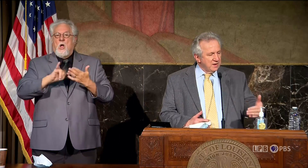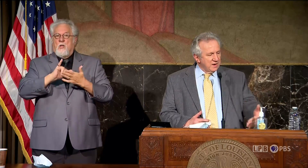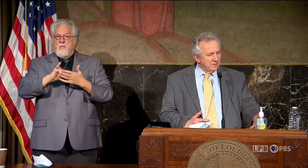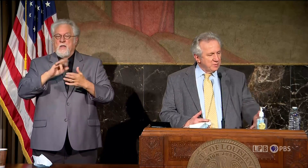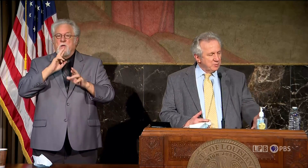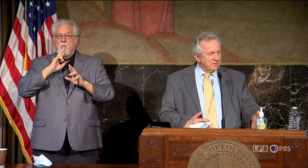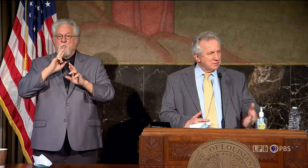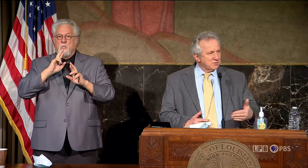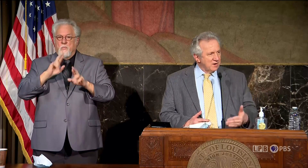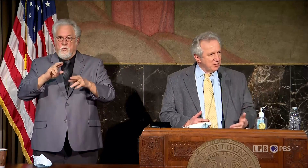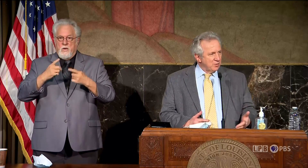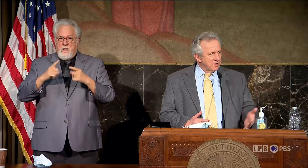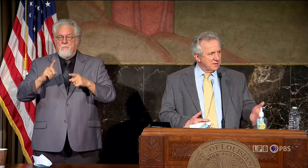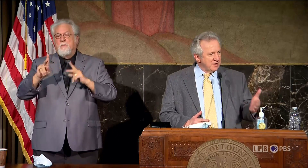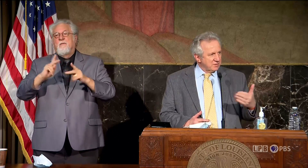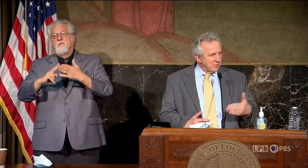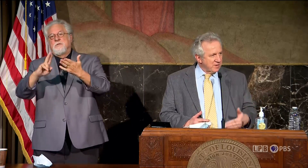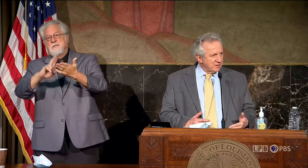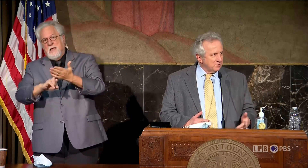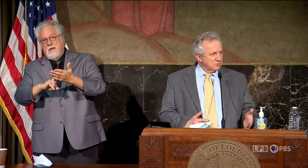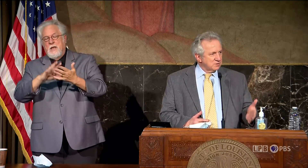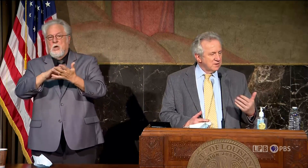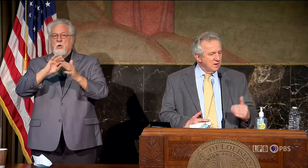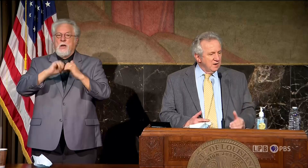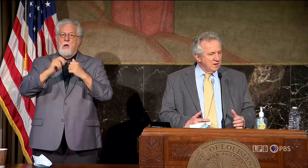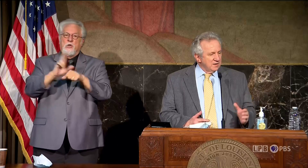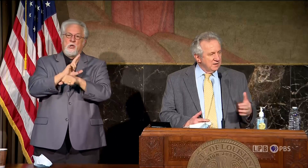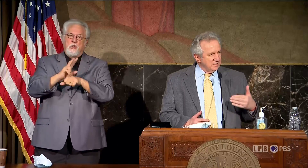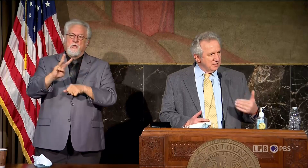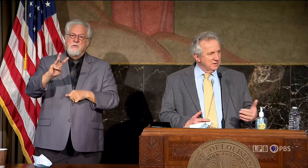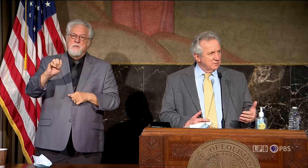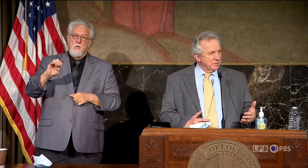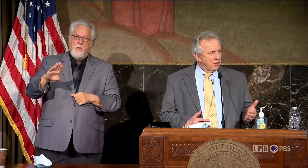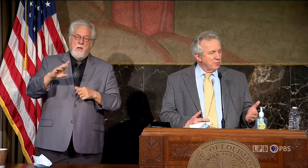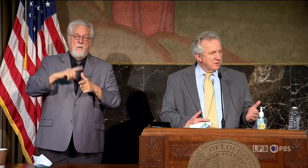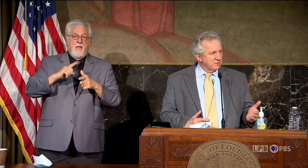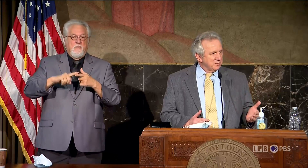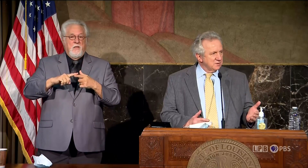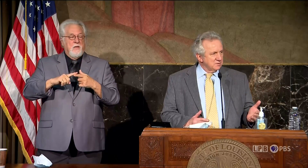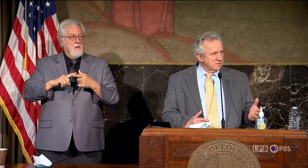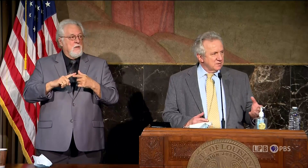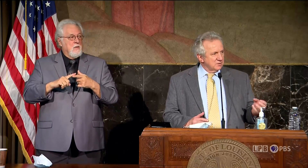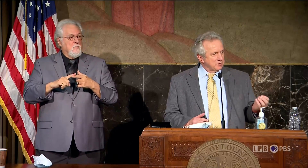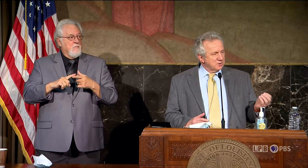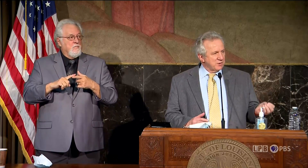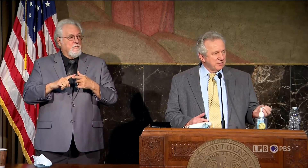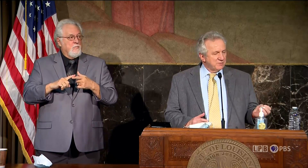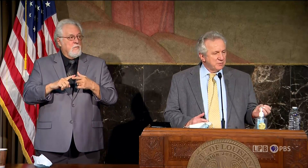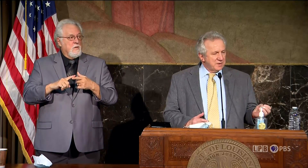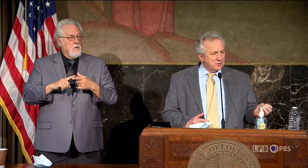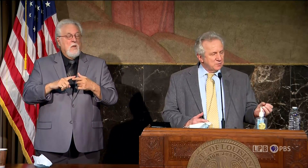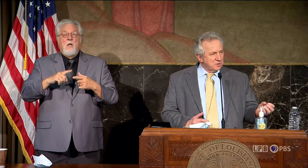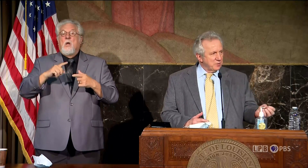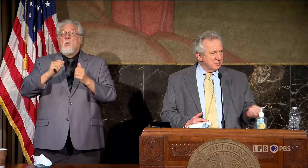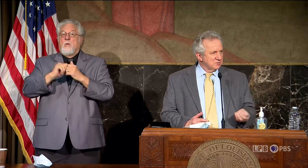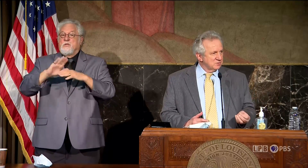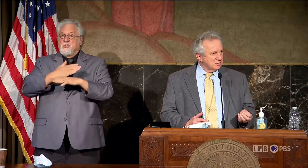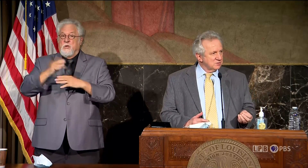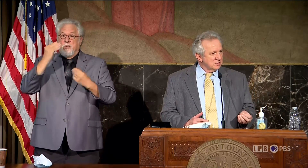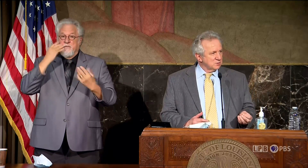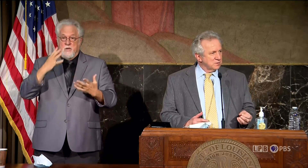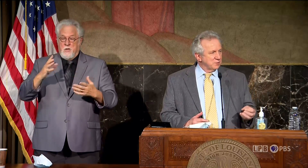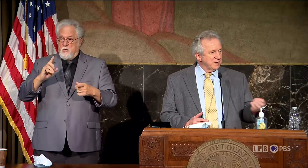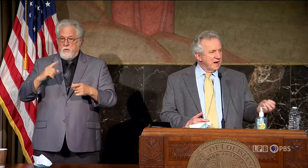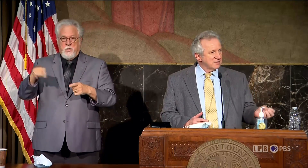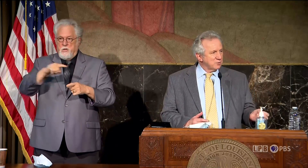occurring, and people have to sign on, and they have to learn how to use it. In the end, we all benefit, because by sharing the information, we know where the